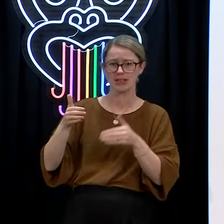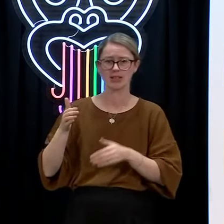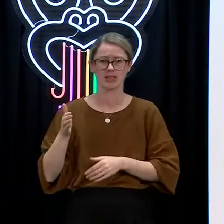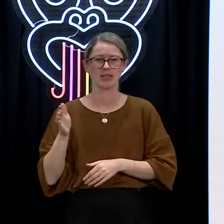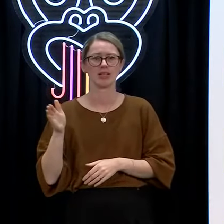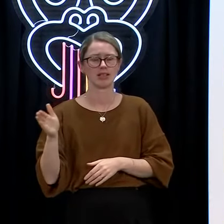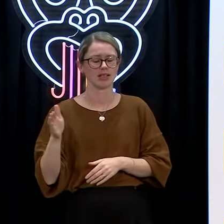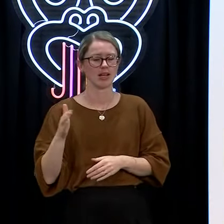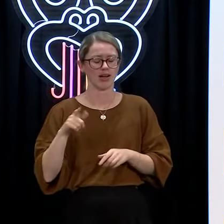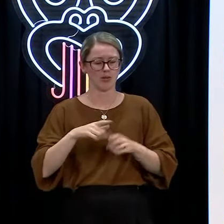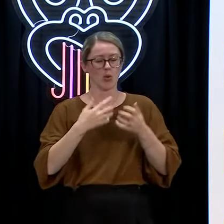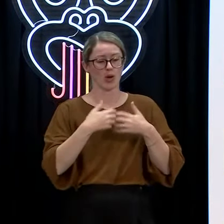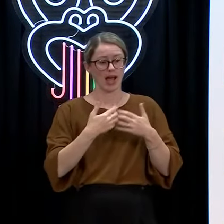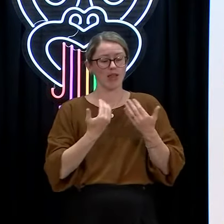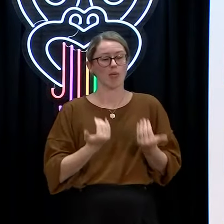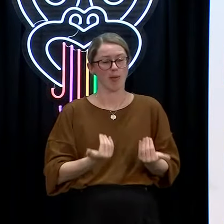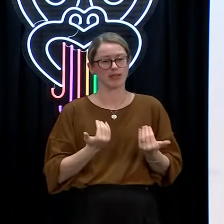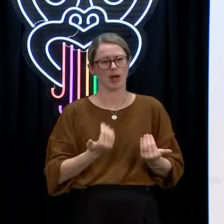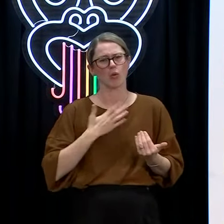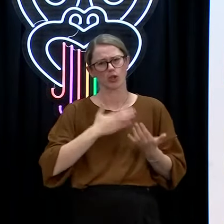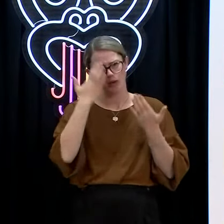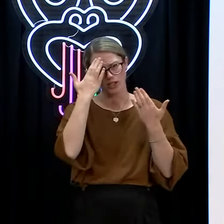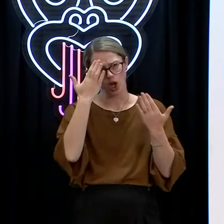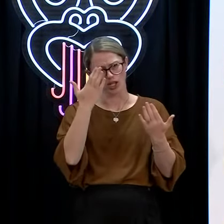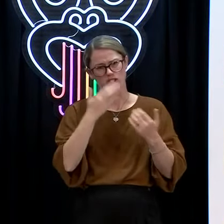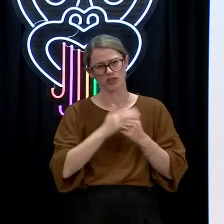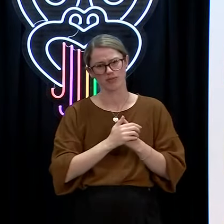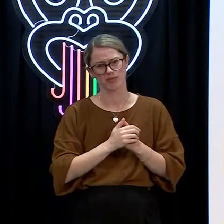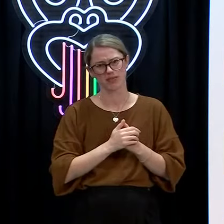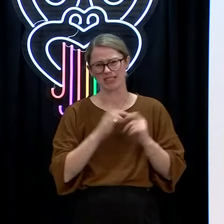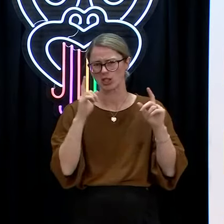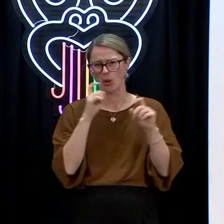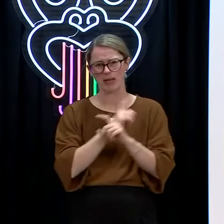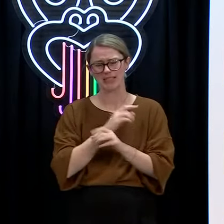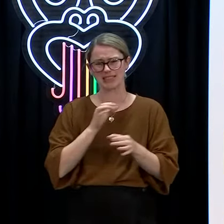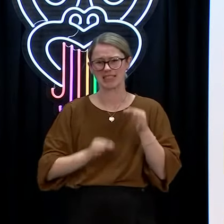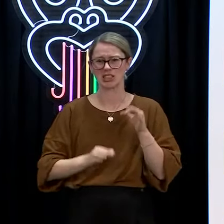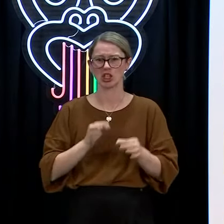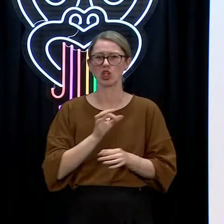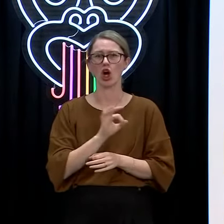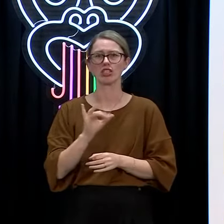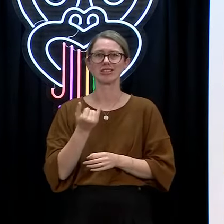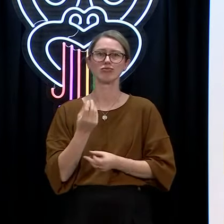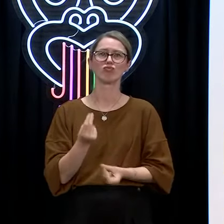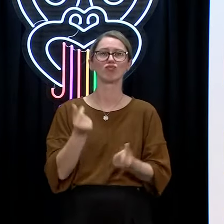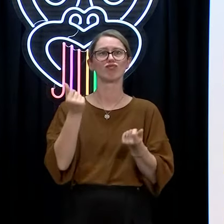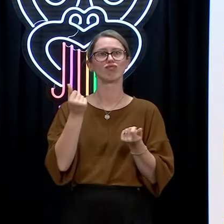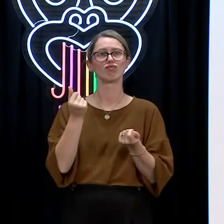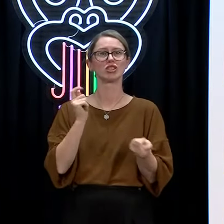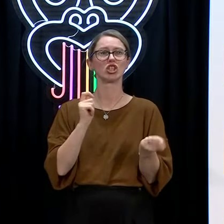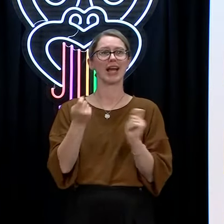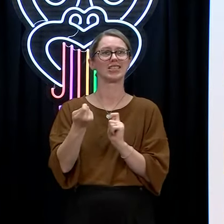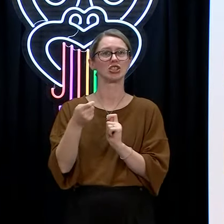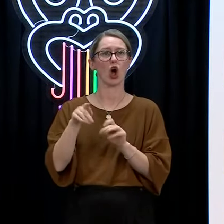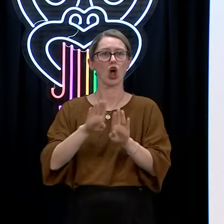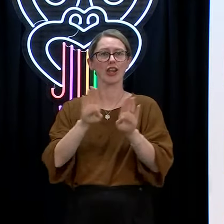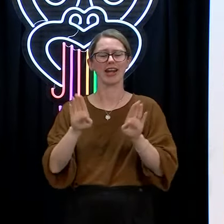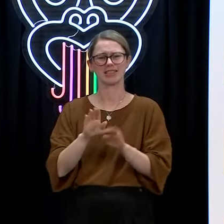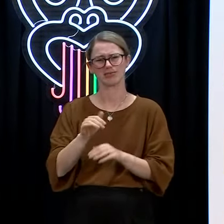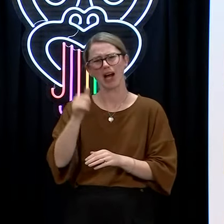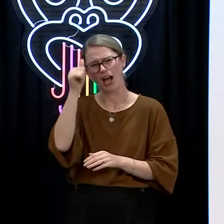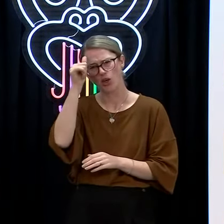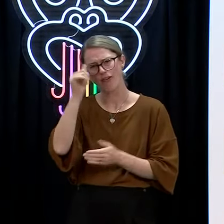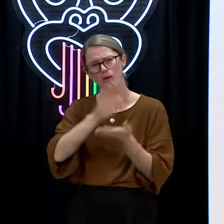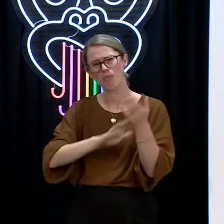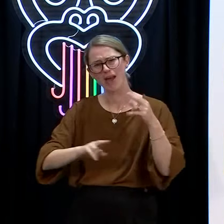through all of the ins and outs of that. I do want to acknowledge that it is quite a complex decision. It's not just a cut and dry issue. I want to acknowledge the